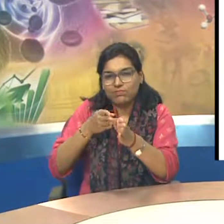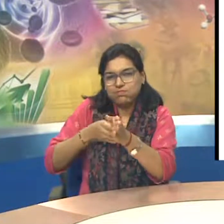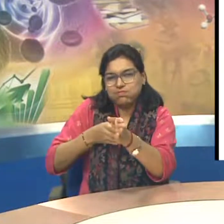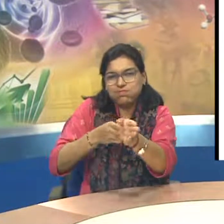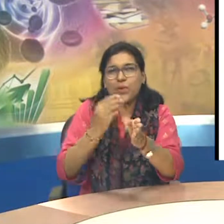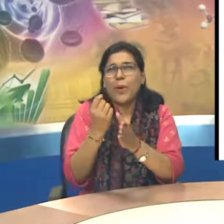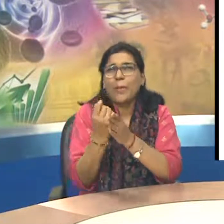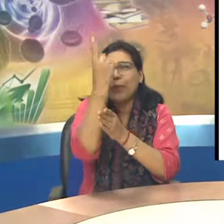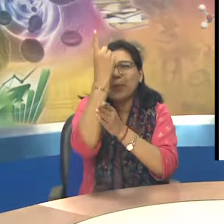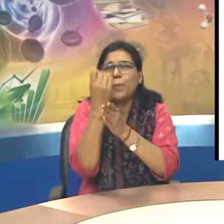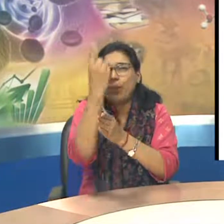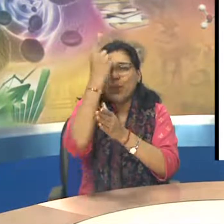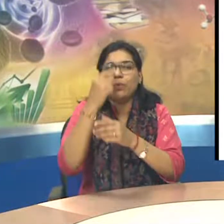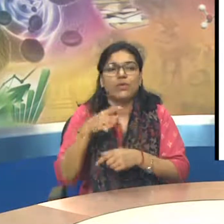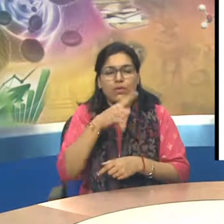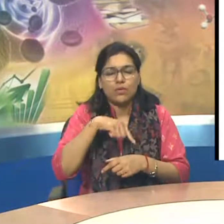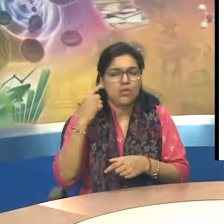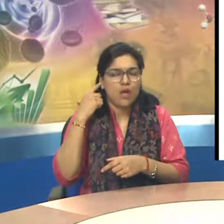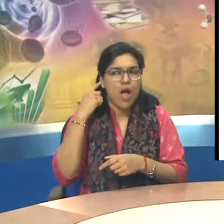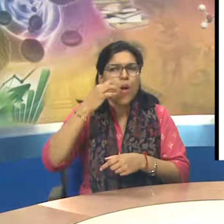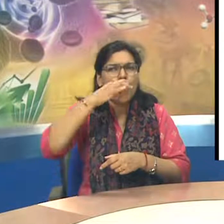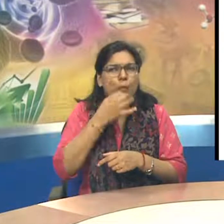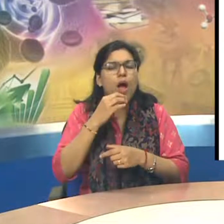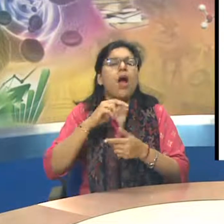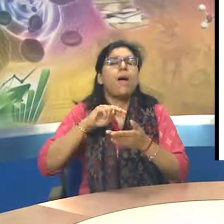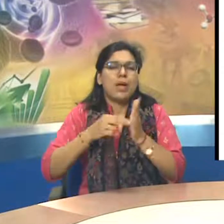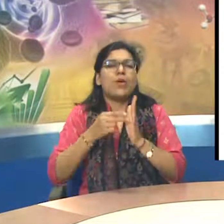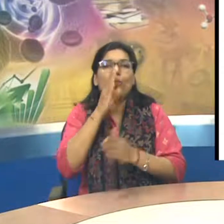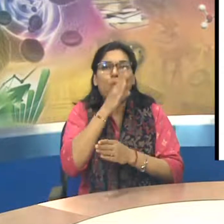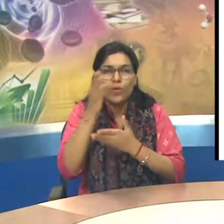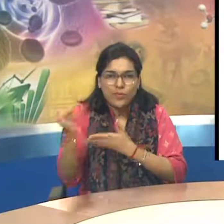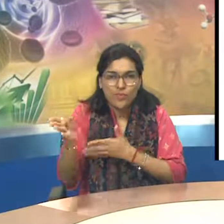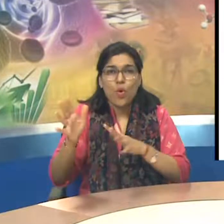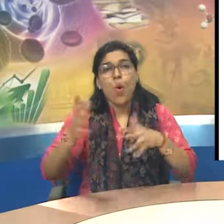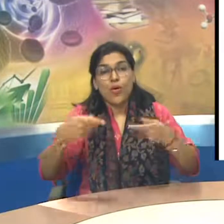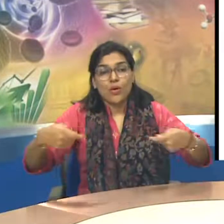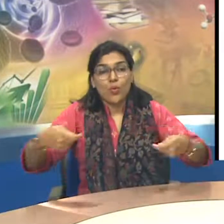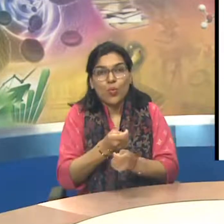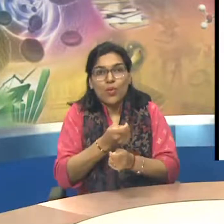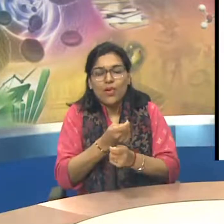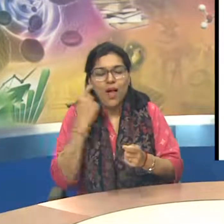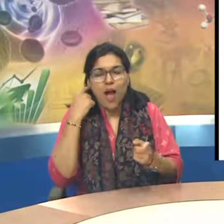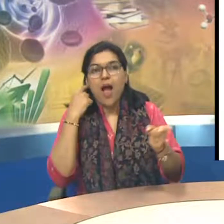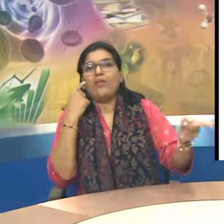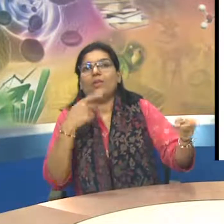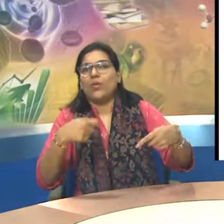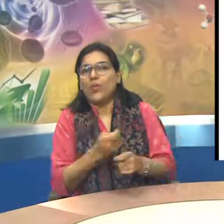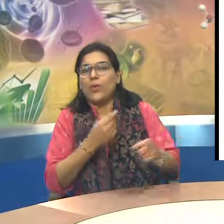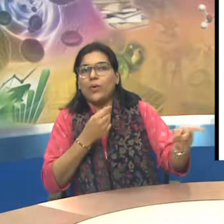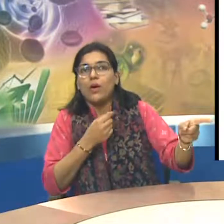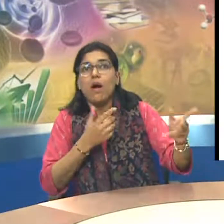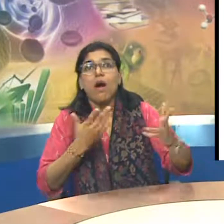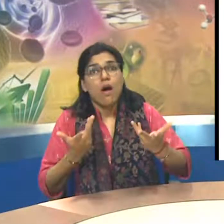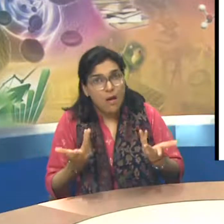Through different sounds, we can pass different kinds